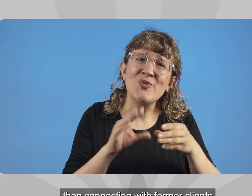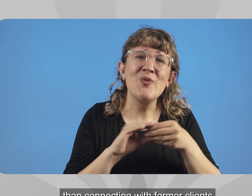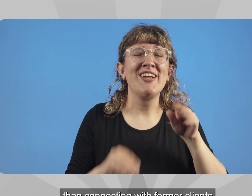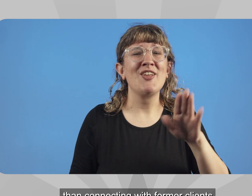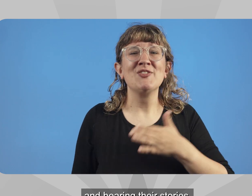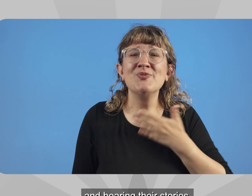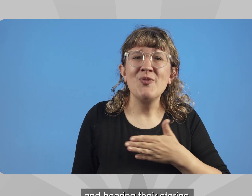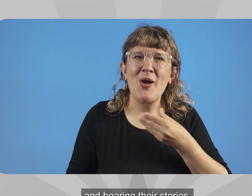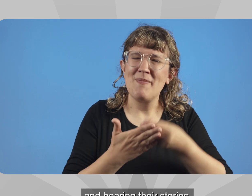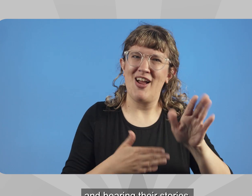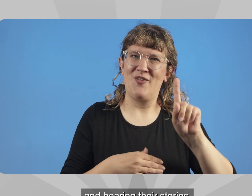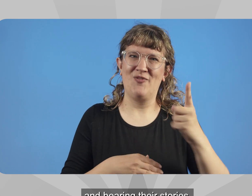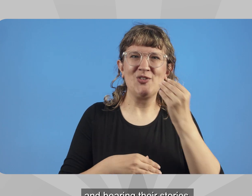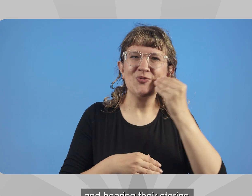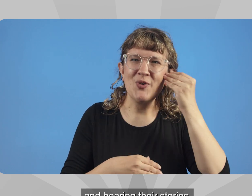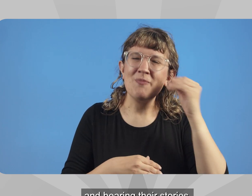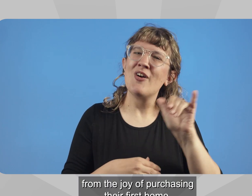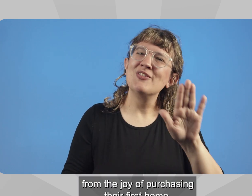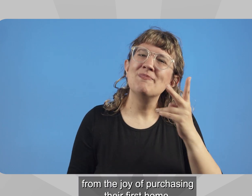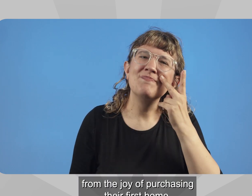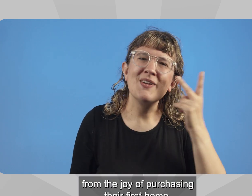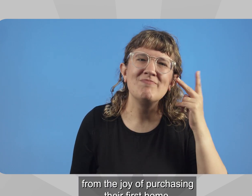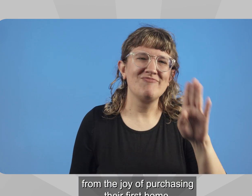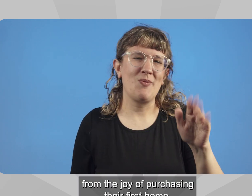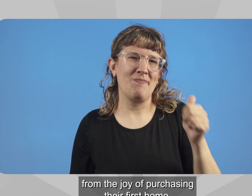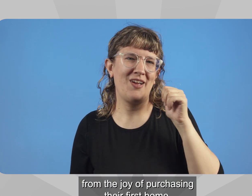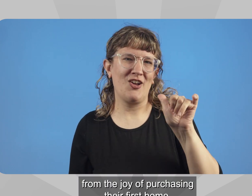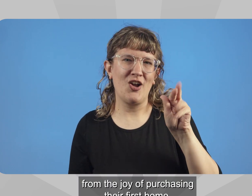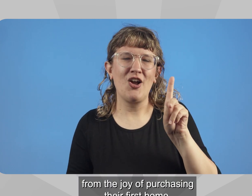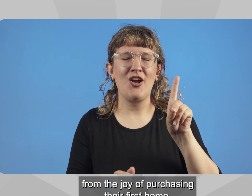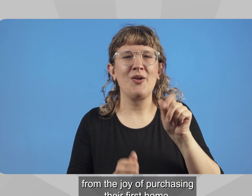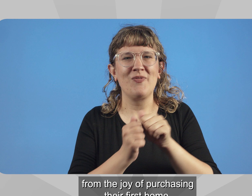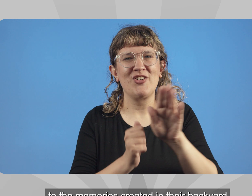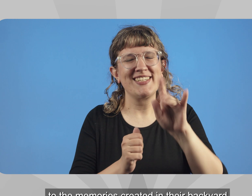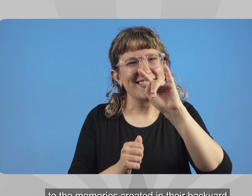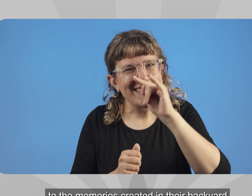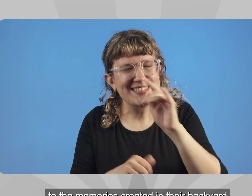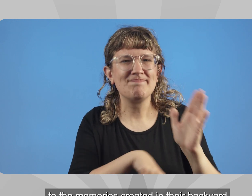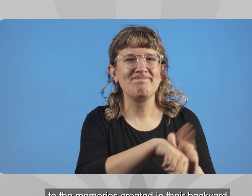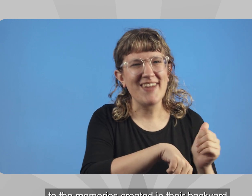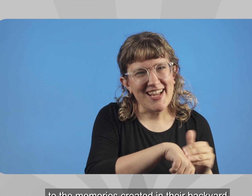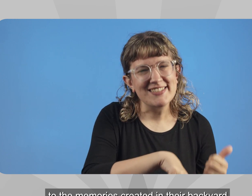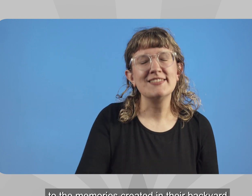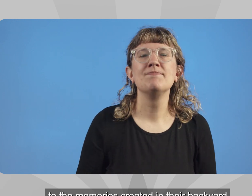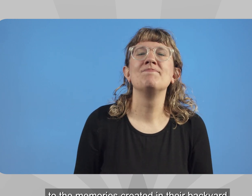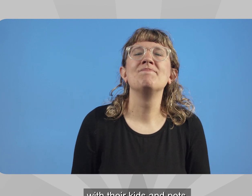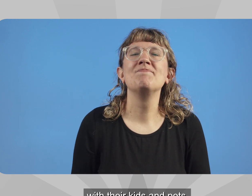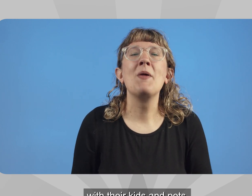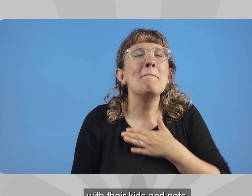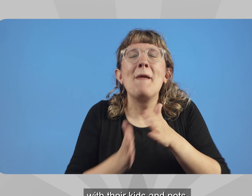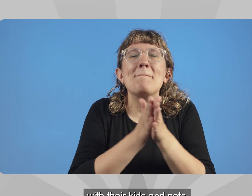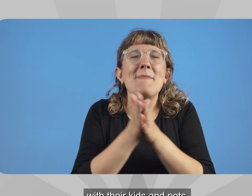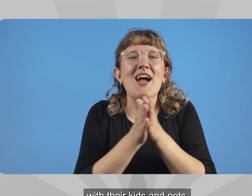former clients and hearing their stories, from the joy of purchasing their first home to the memories created in their backyard